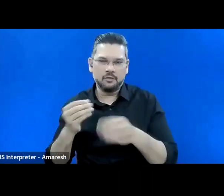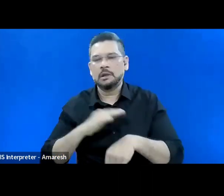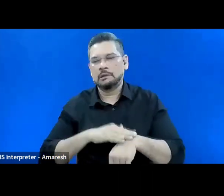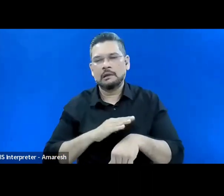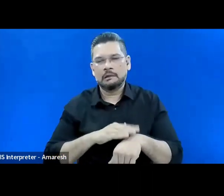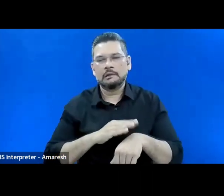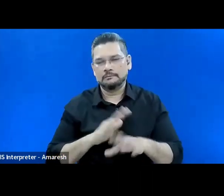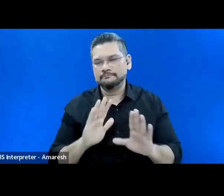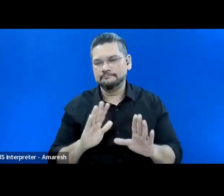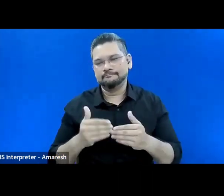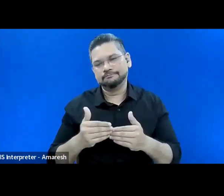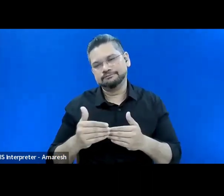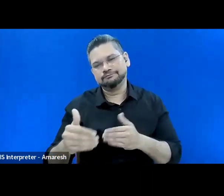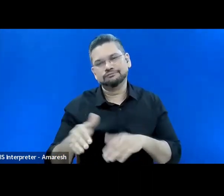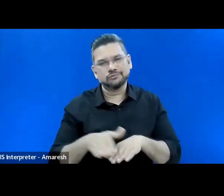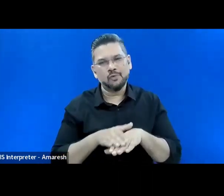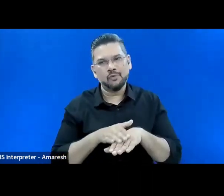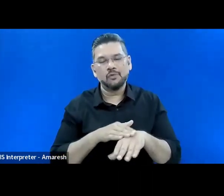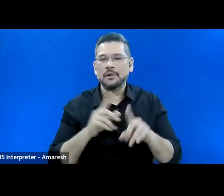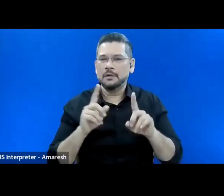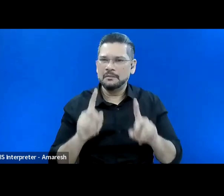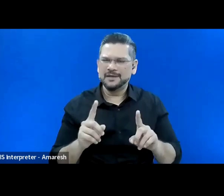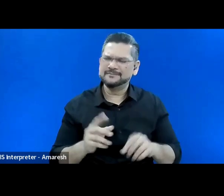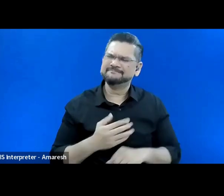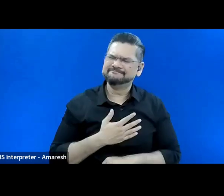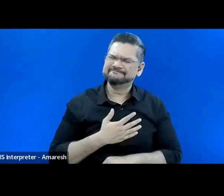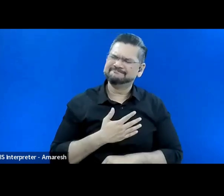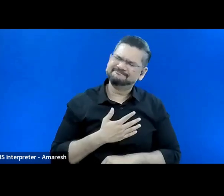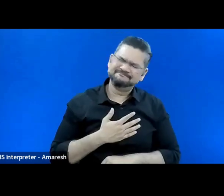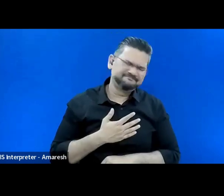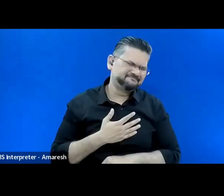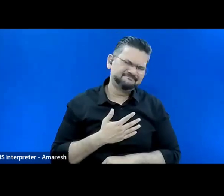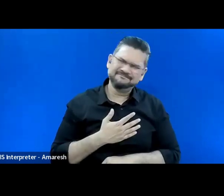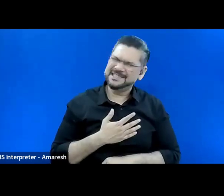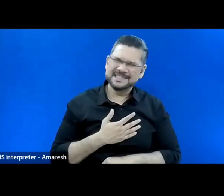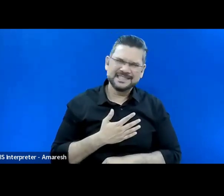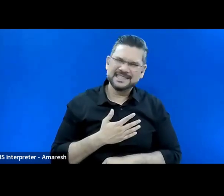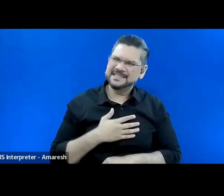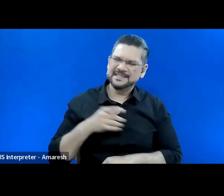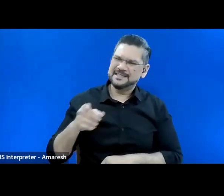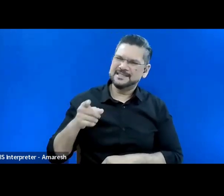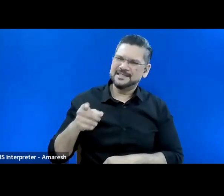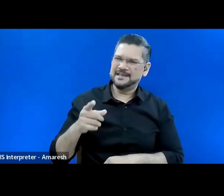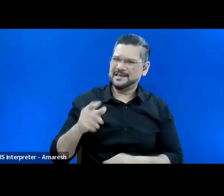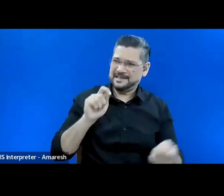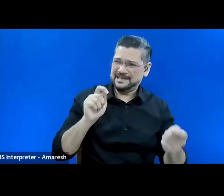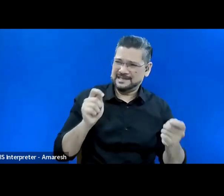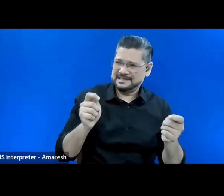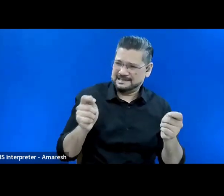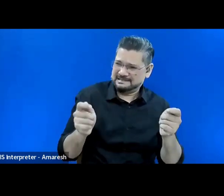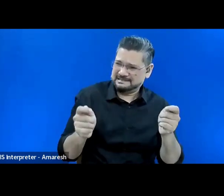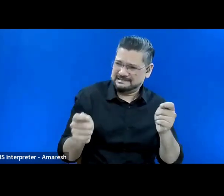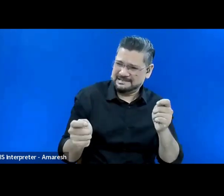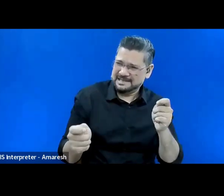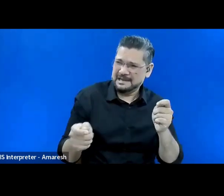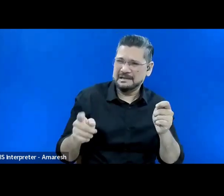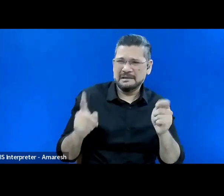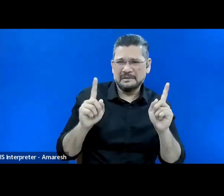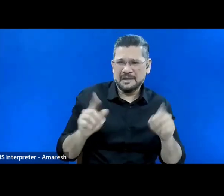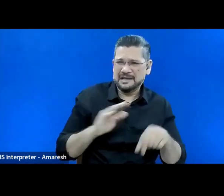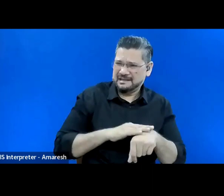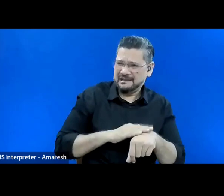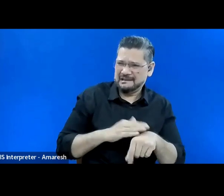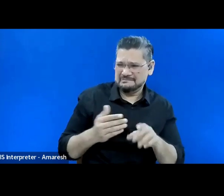because while we are advocating for that change to happen, people with the psychosocial disability here, youth with the